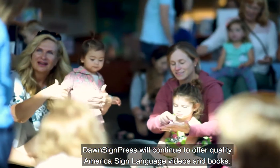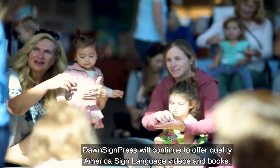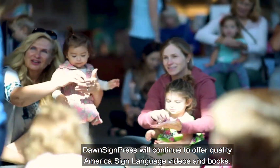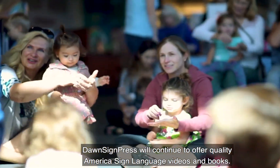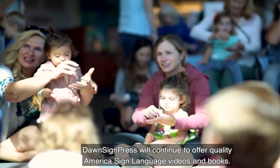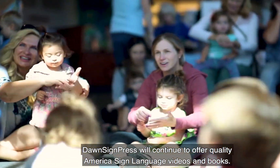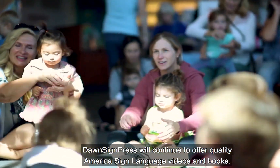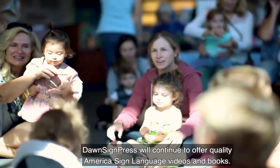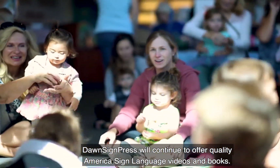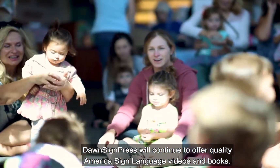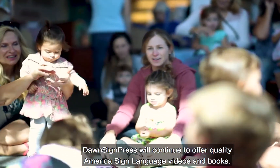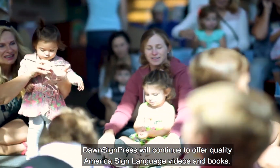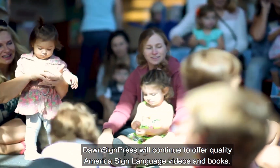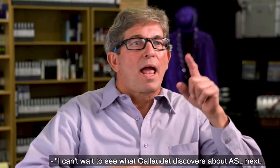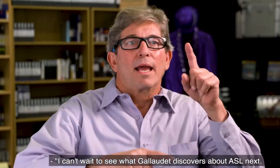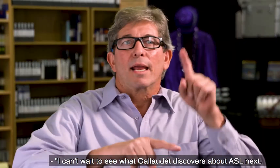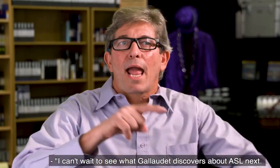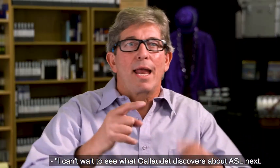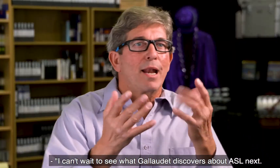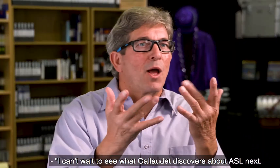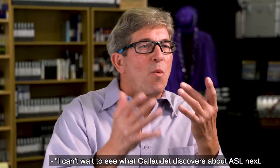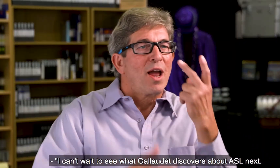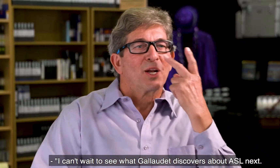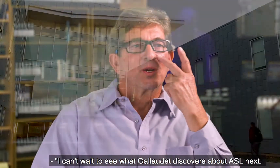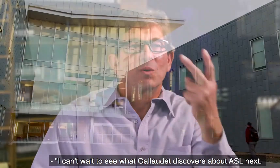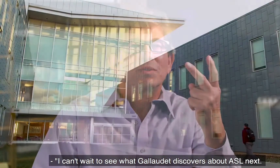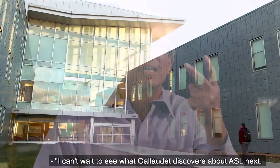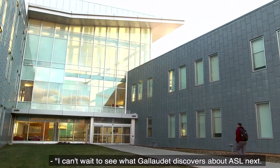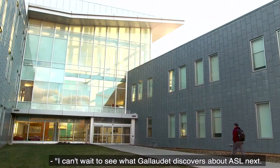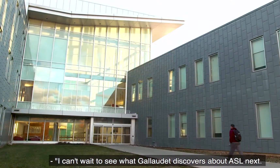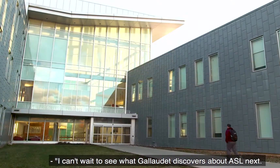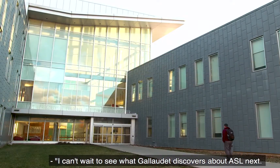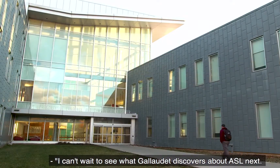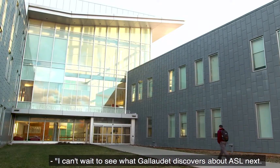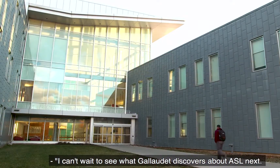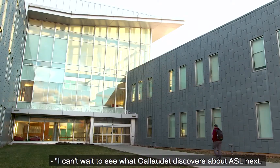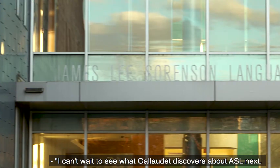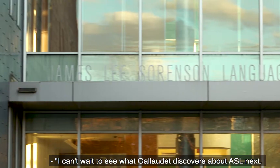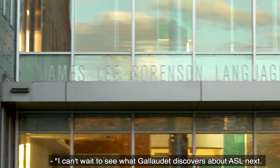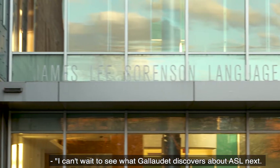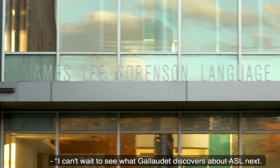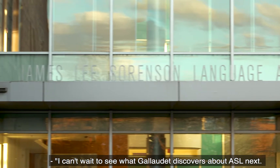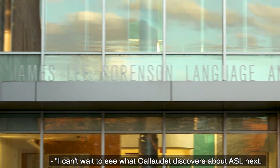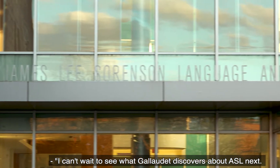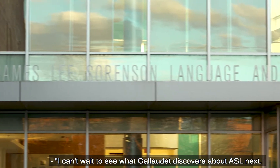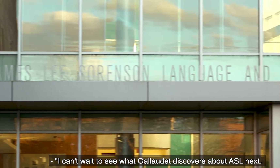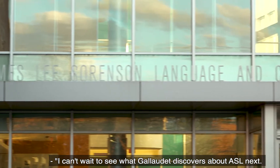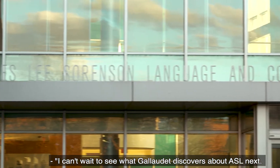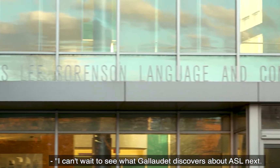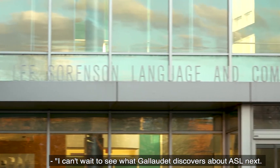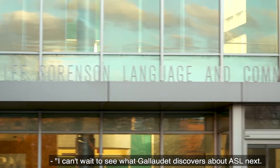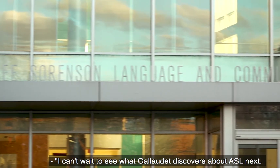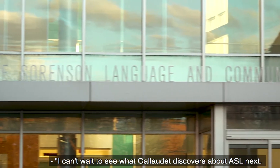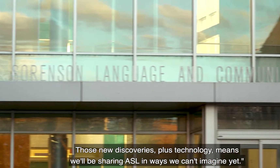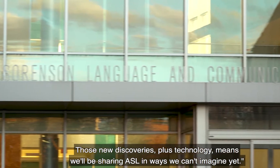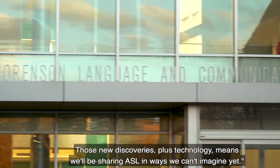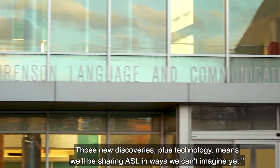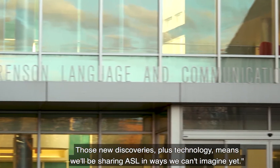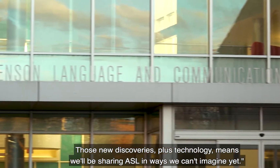Language videos and books. I can't wait to see what Gallaudet discovers about ASL next. Those